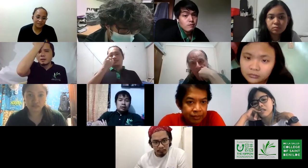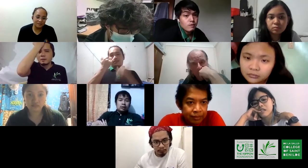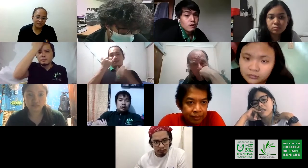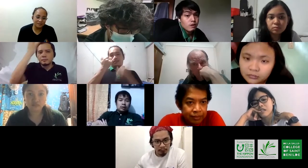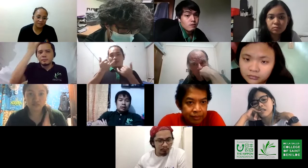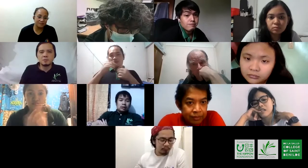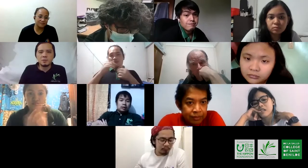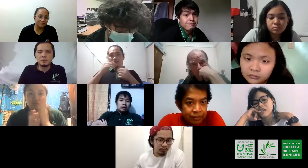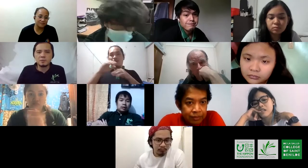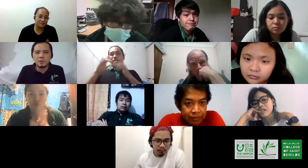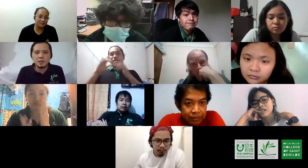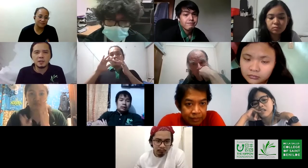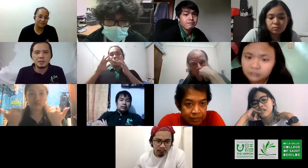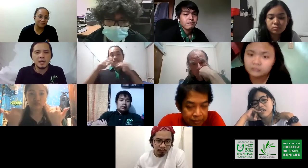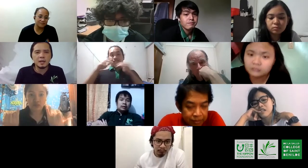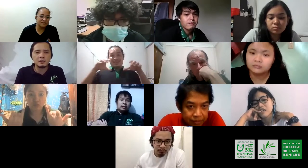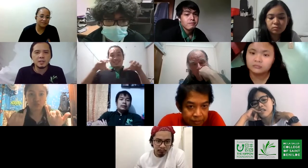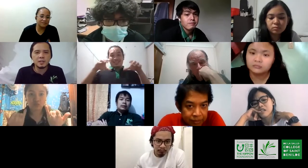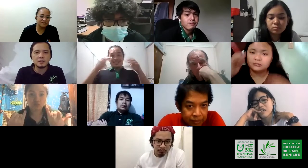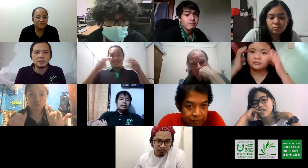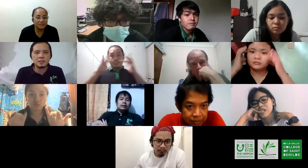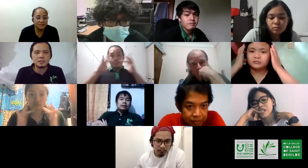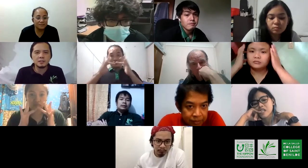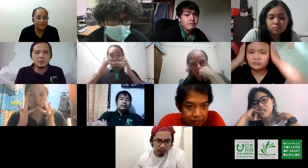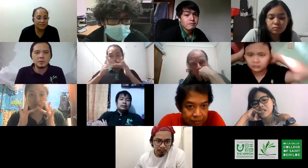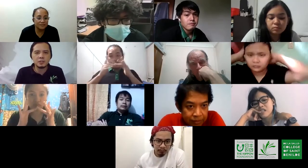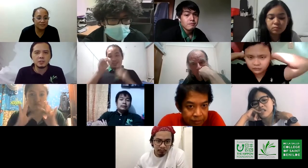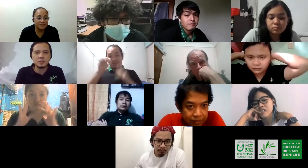This is Peep speaking. Yeah, I understand the situation.